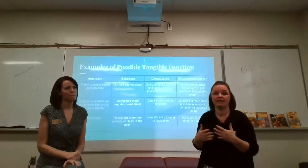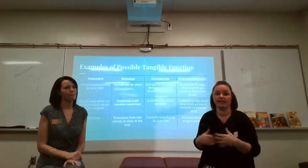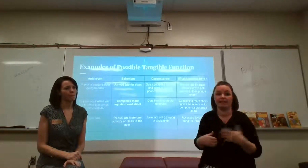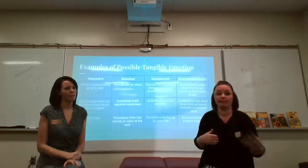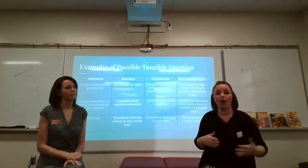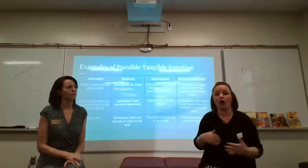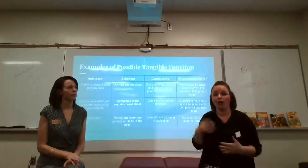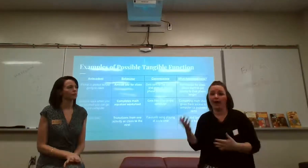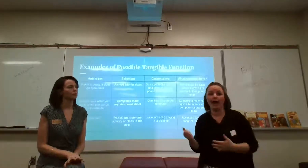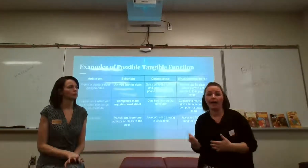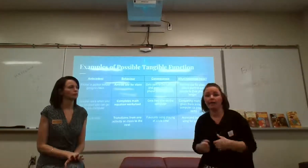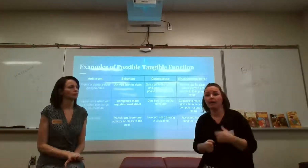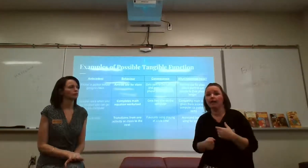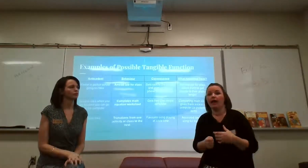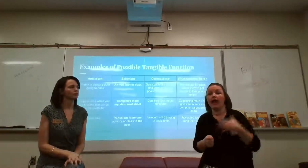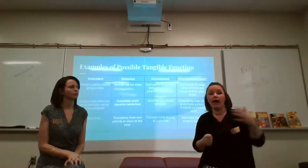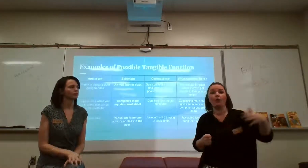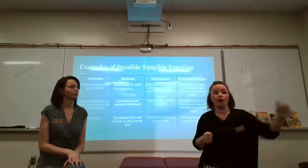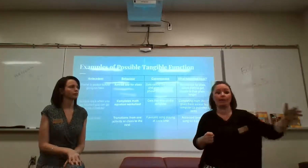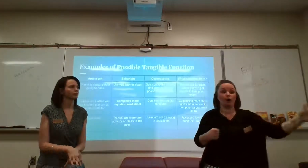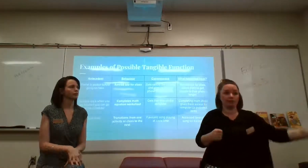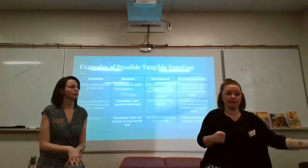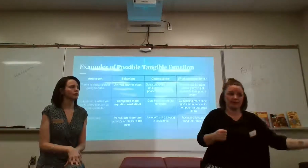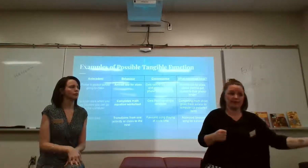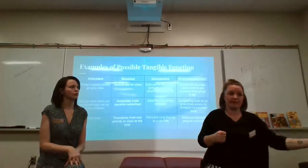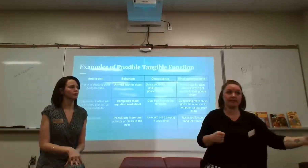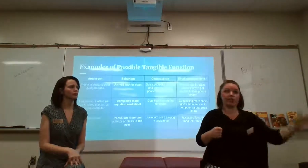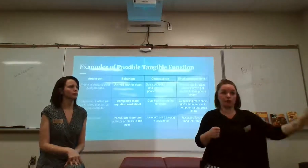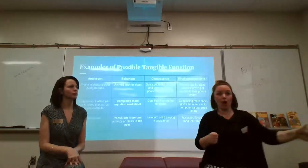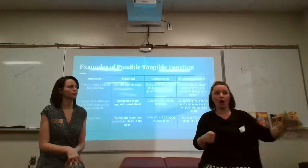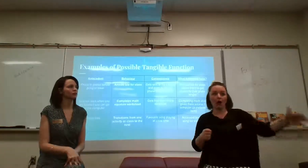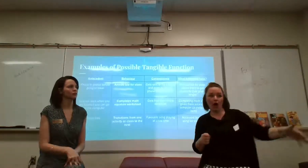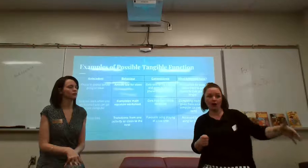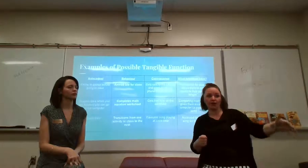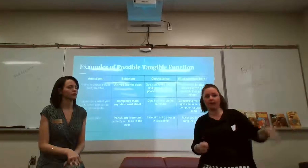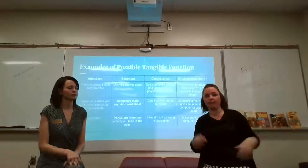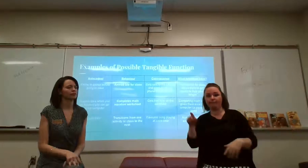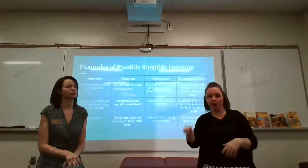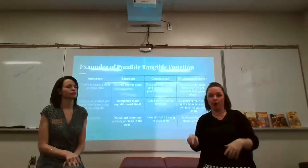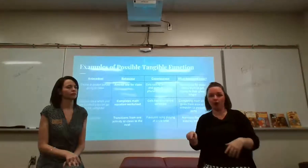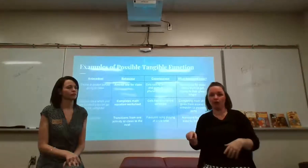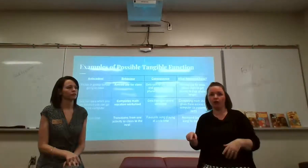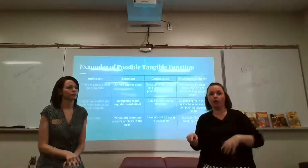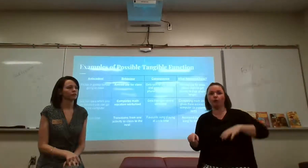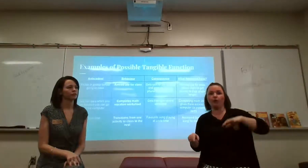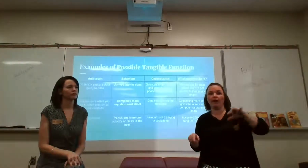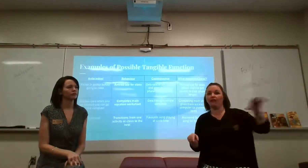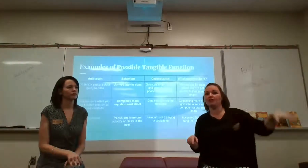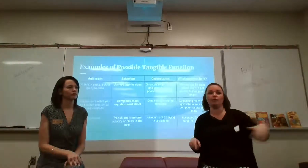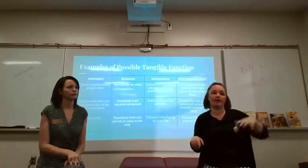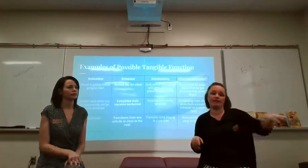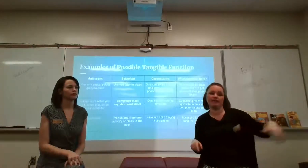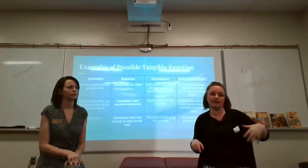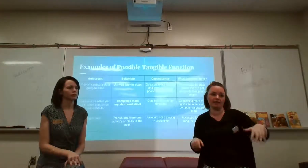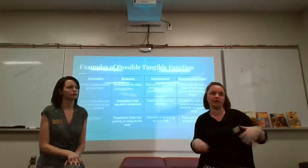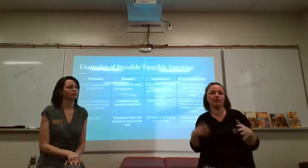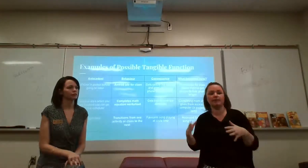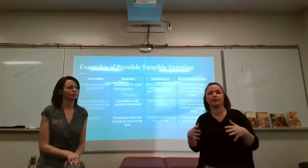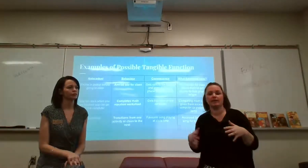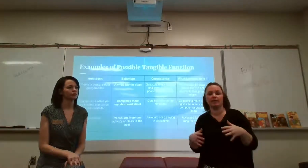say like ball, cat, I want a ball, please, is a lot harder than ball when they don't have any skills. So sometimes it's